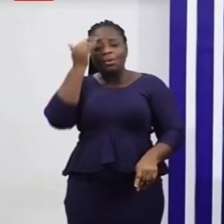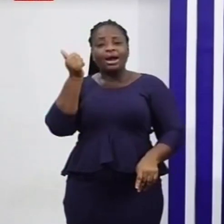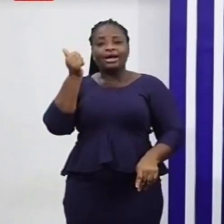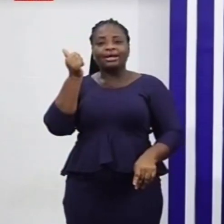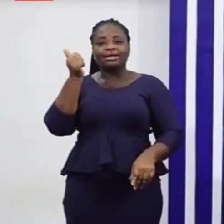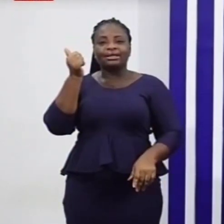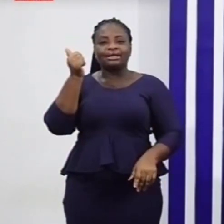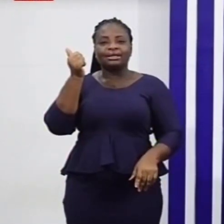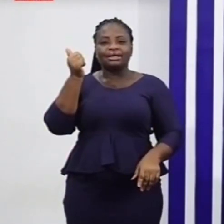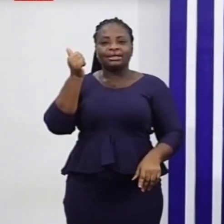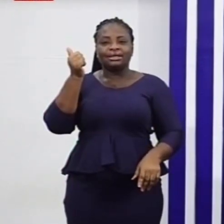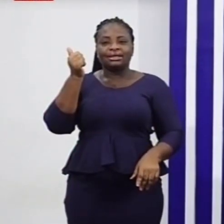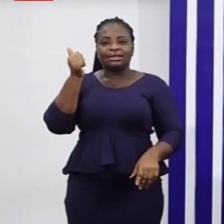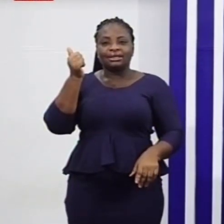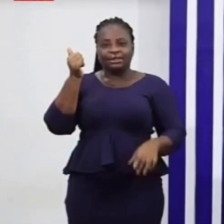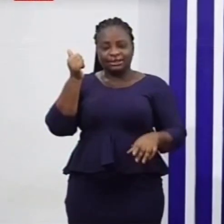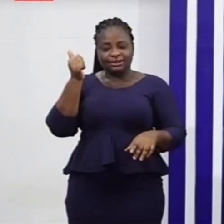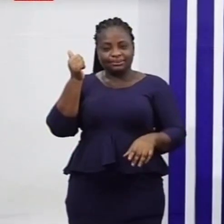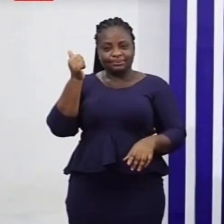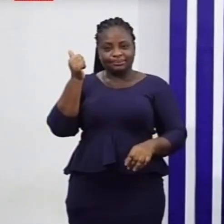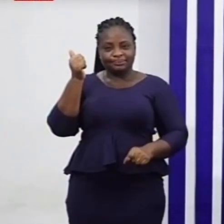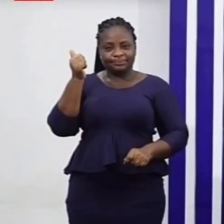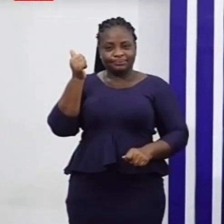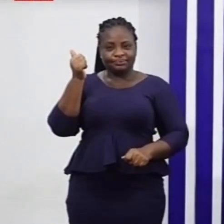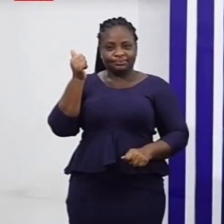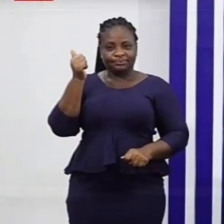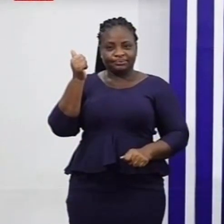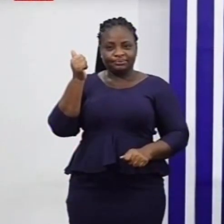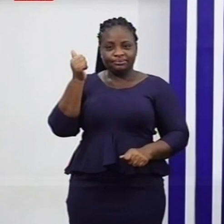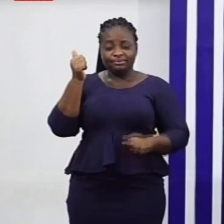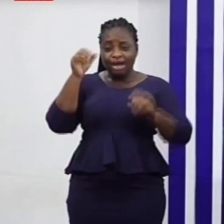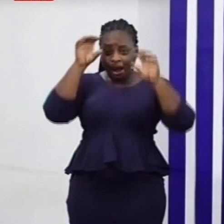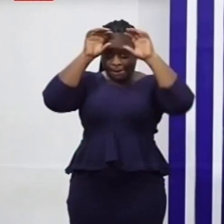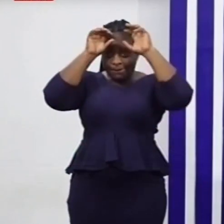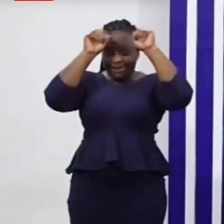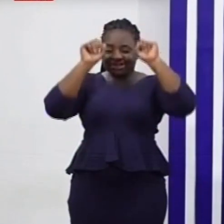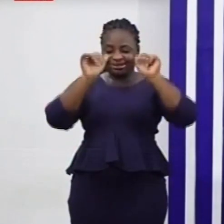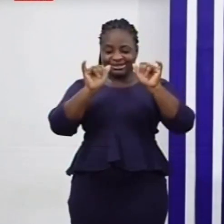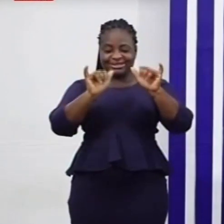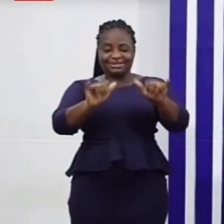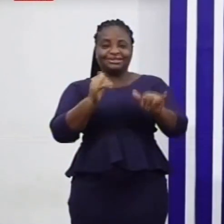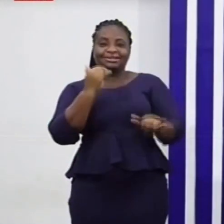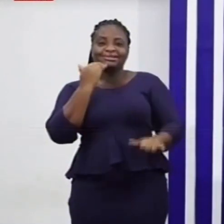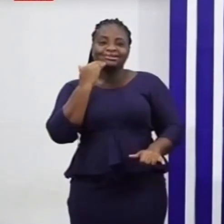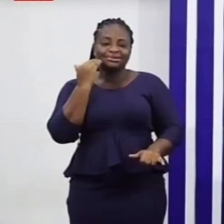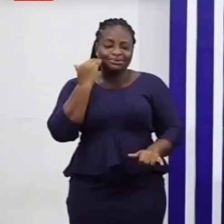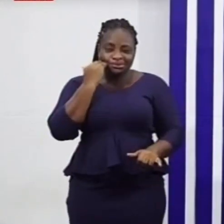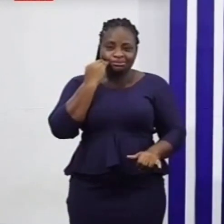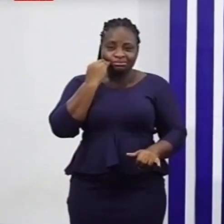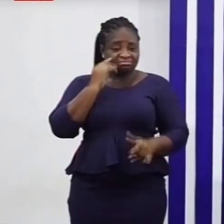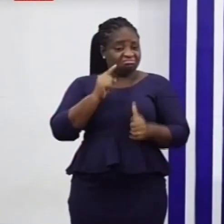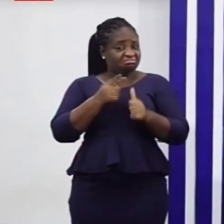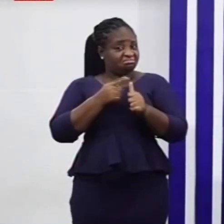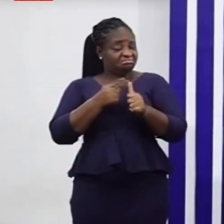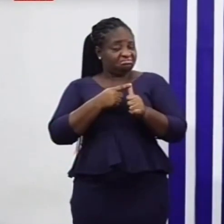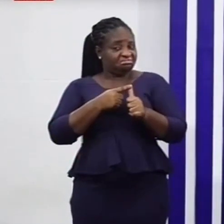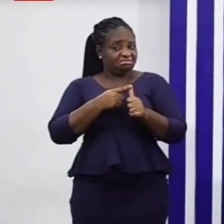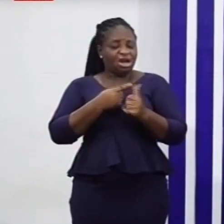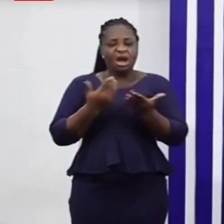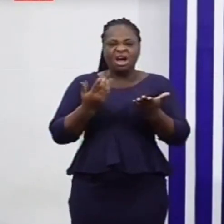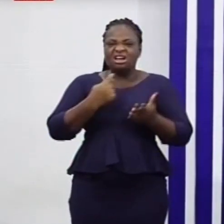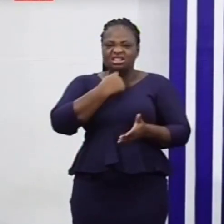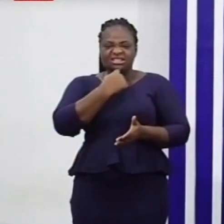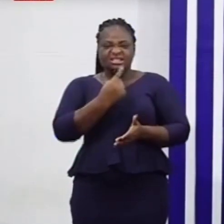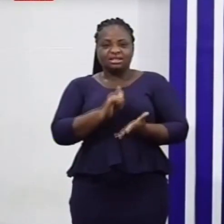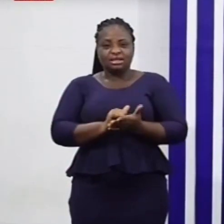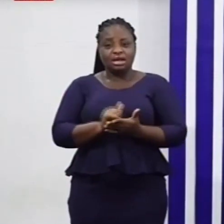this restriction has been imposed. First of all, I would say that